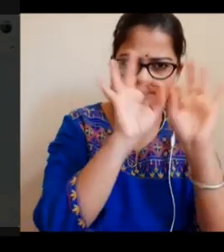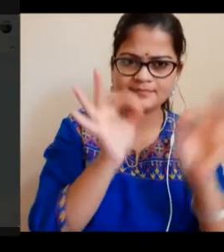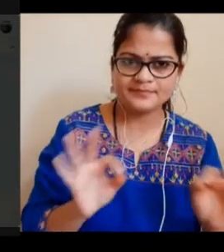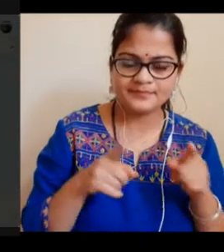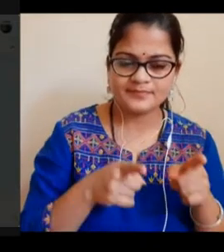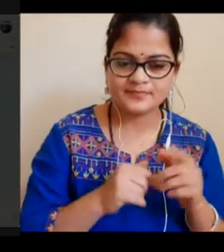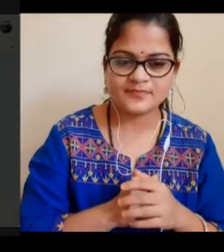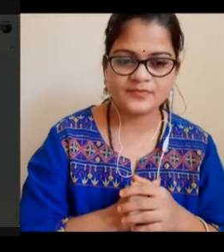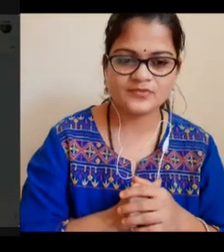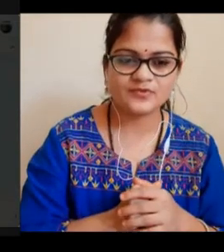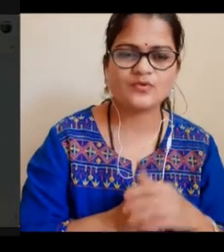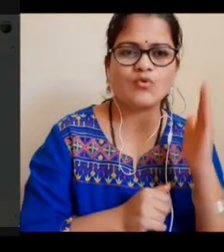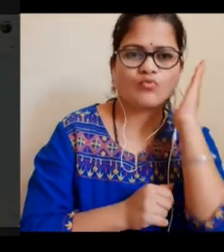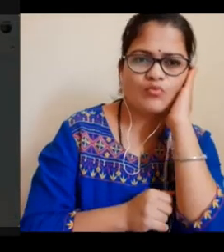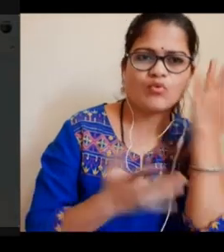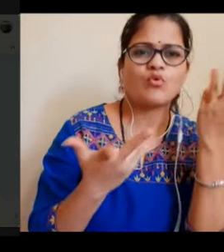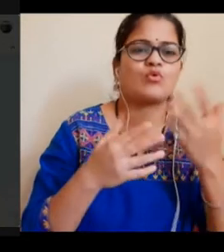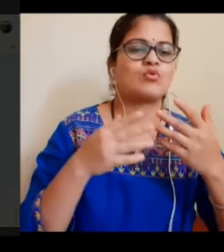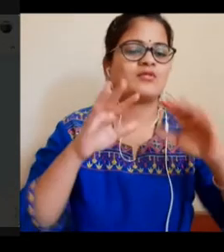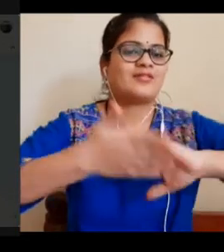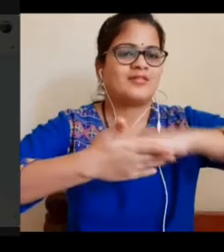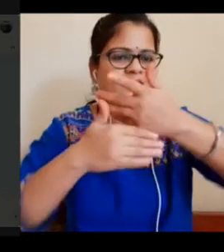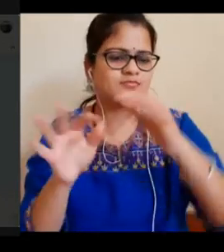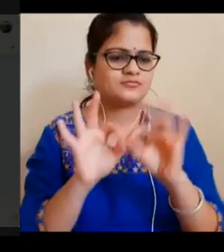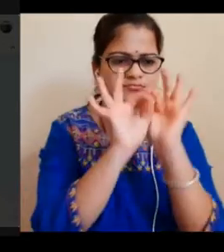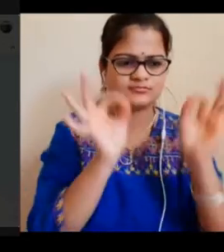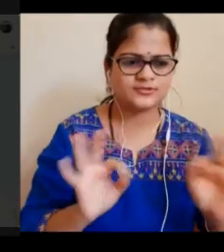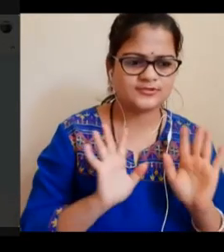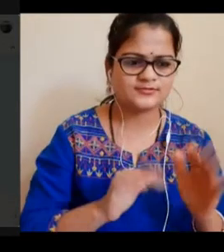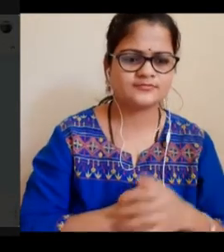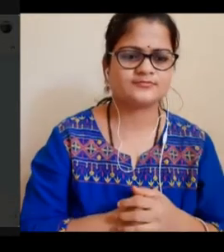ready with your phone or laptop, anything.